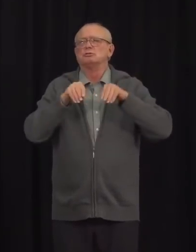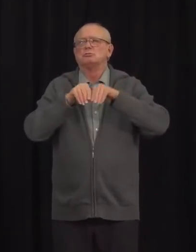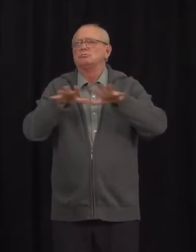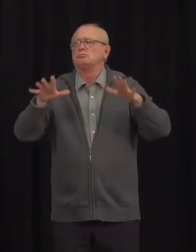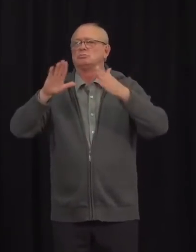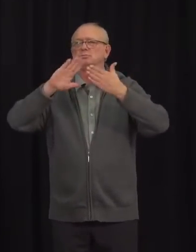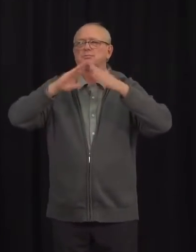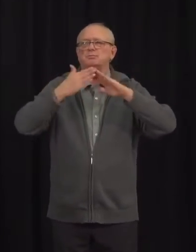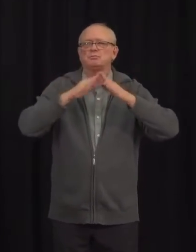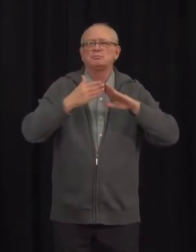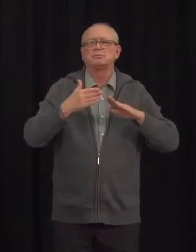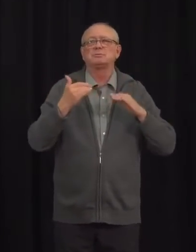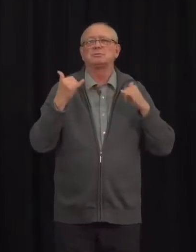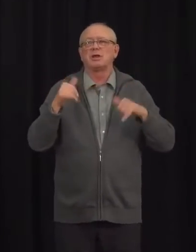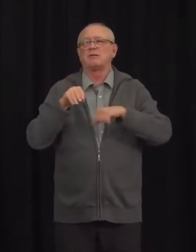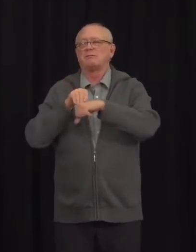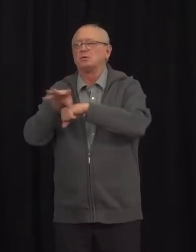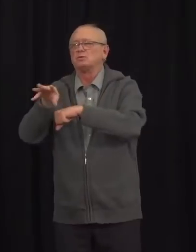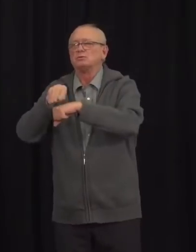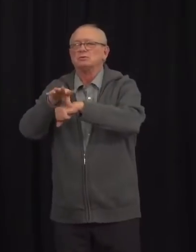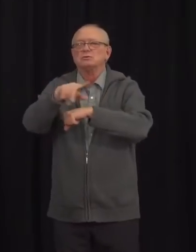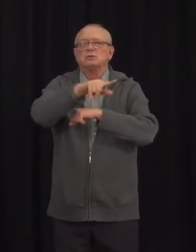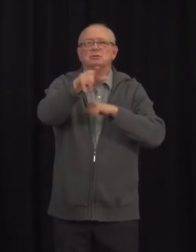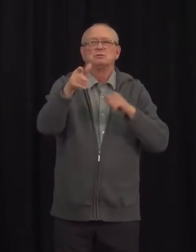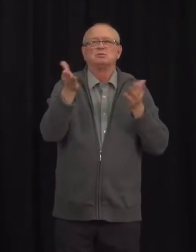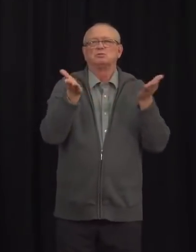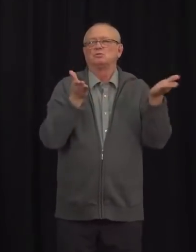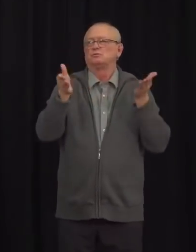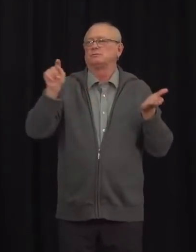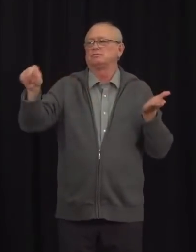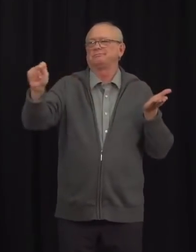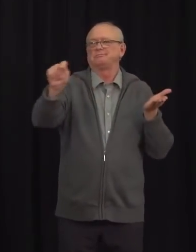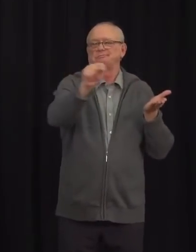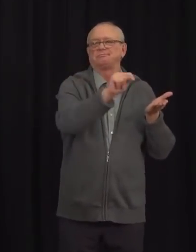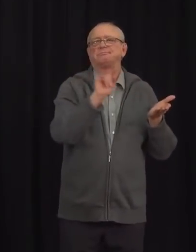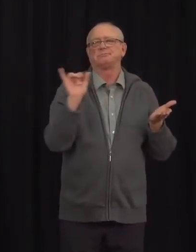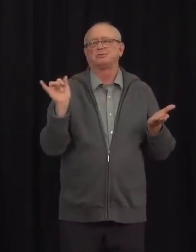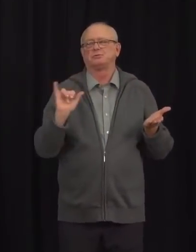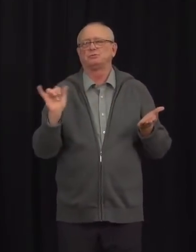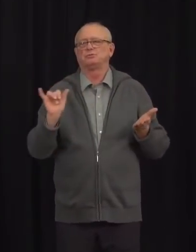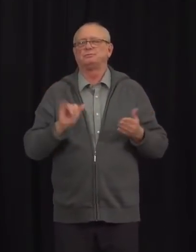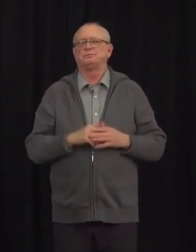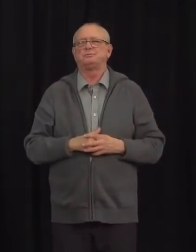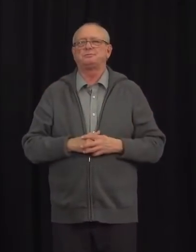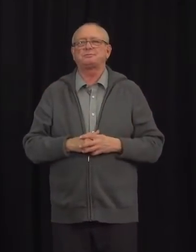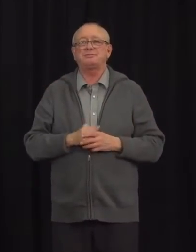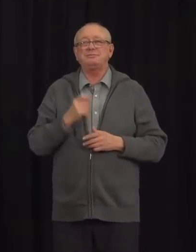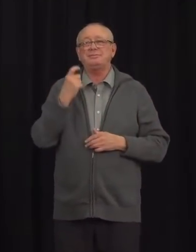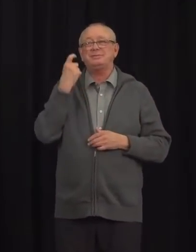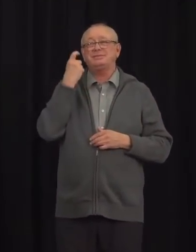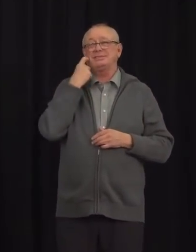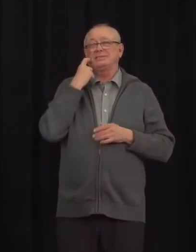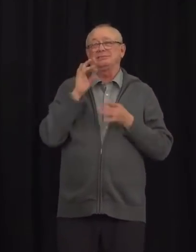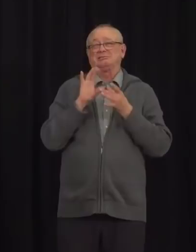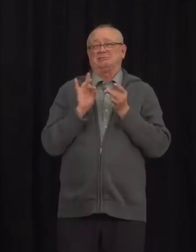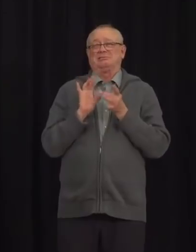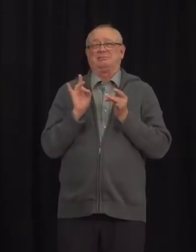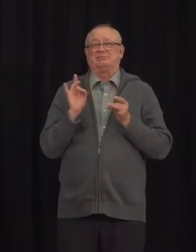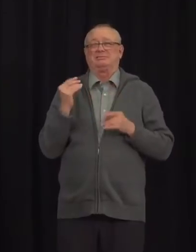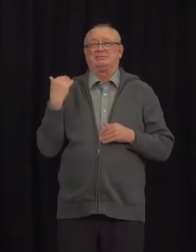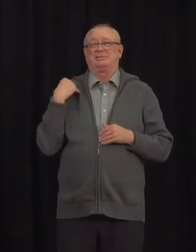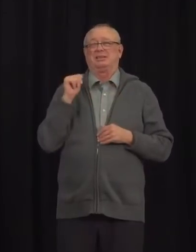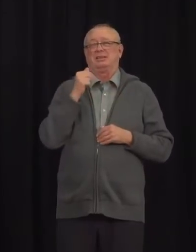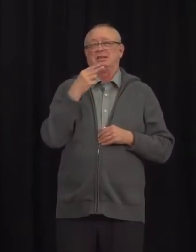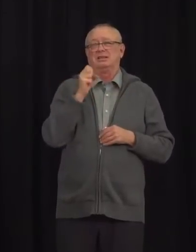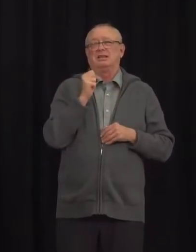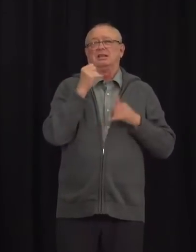to impact other services. As I mentioned earlier, due to the demands on the health system, AHS has moved to